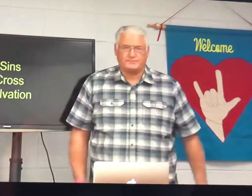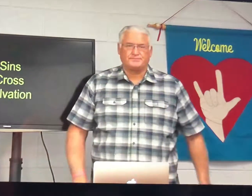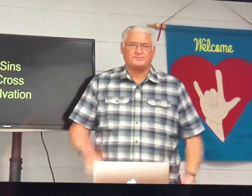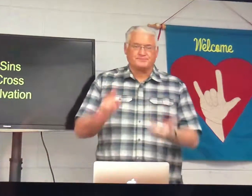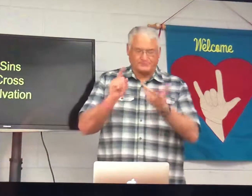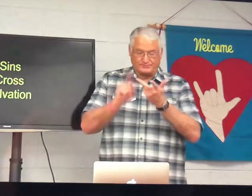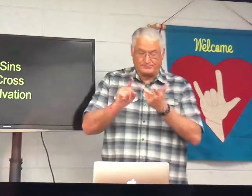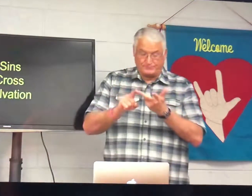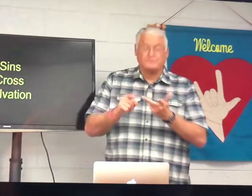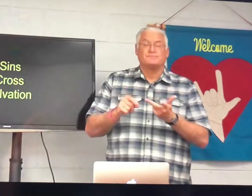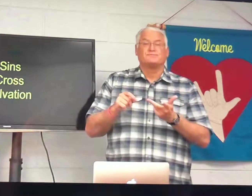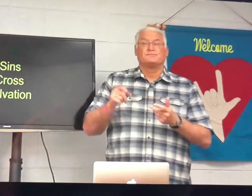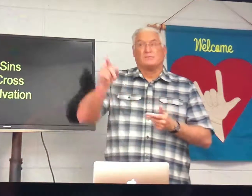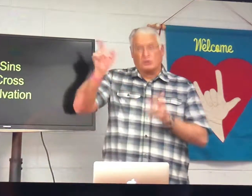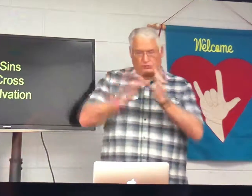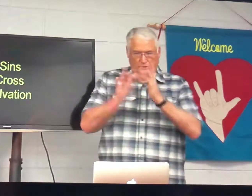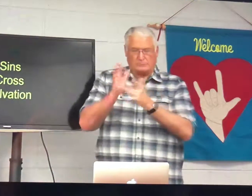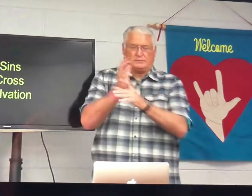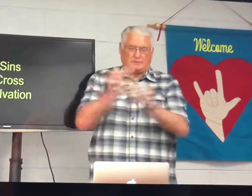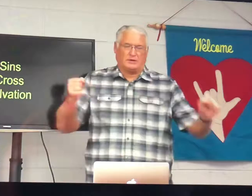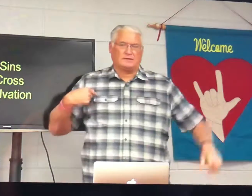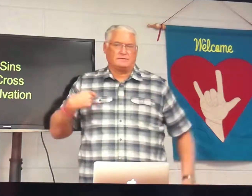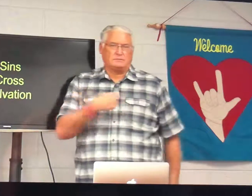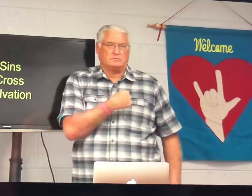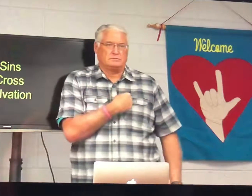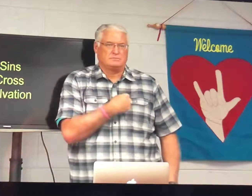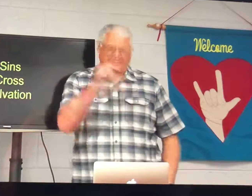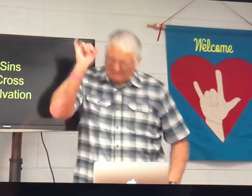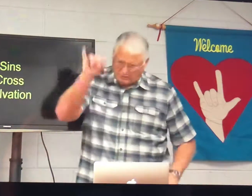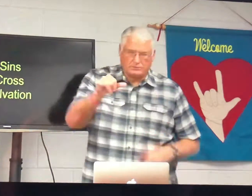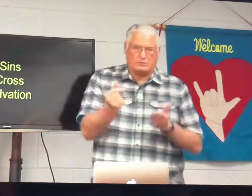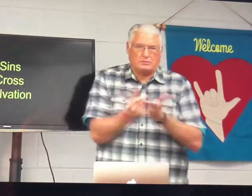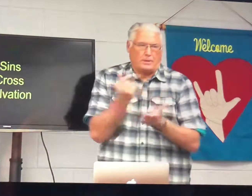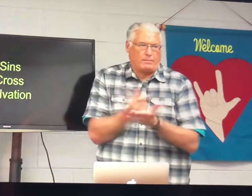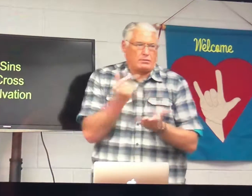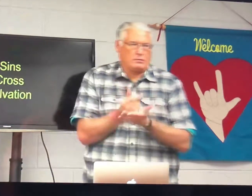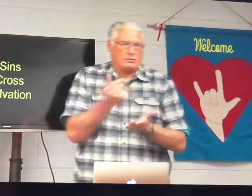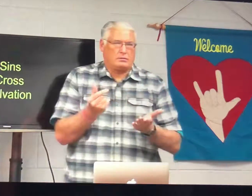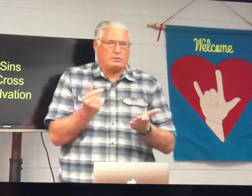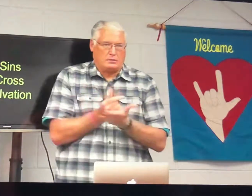too. Yeah, right-handed hitters batting .314 against him this year.